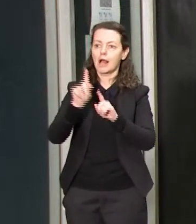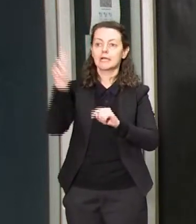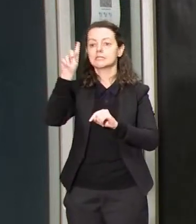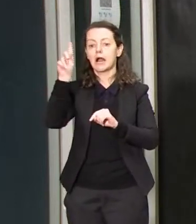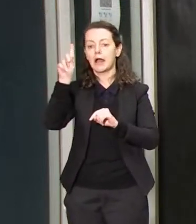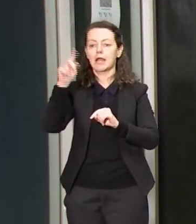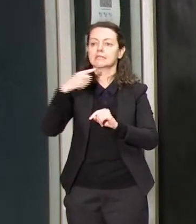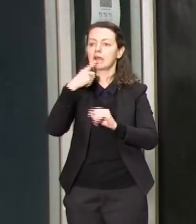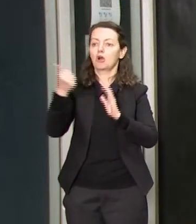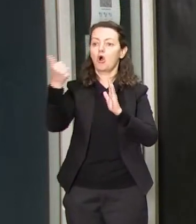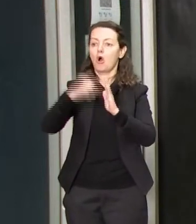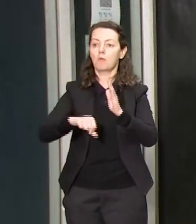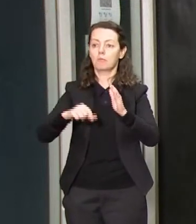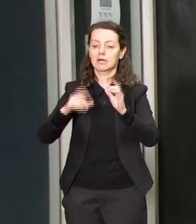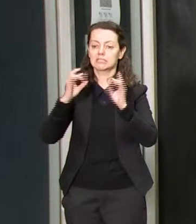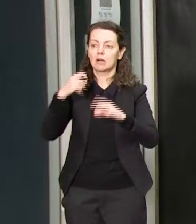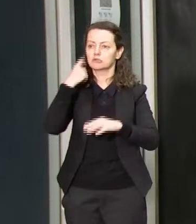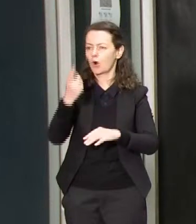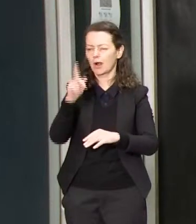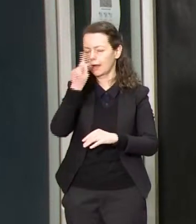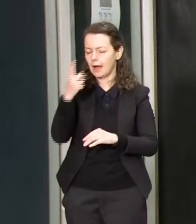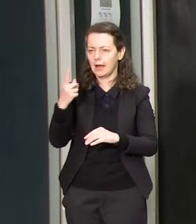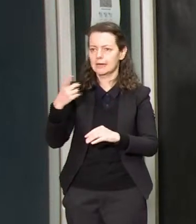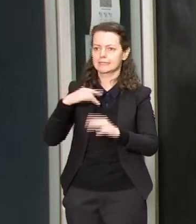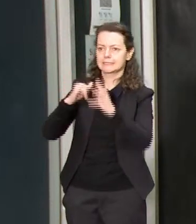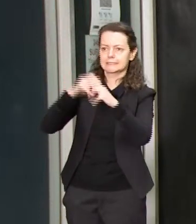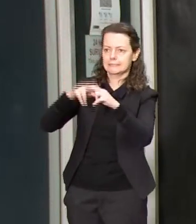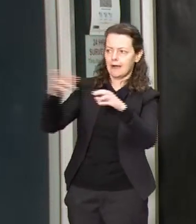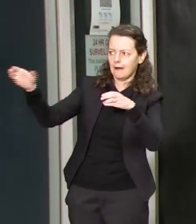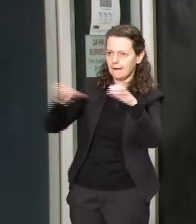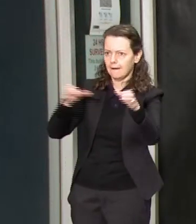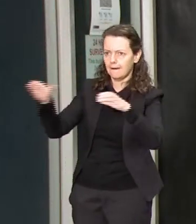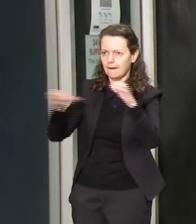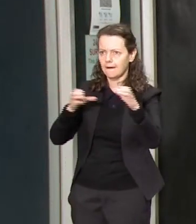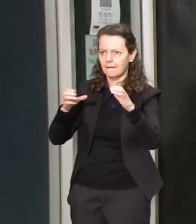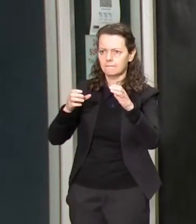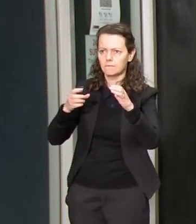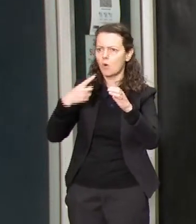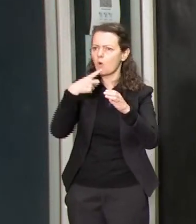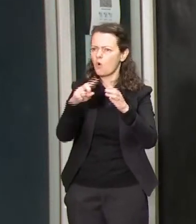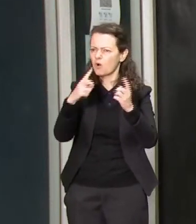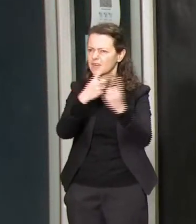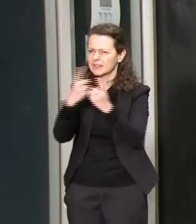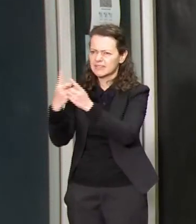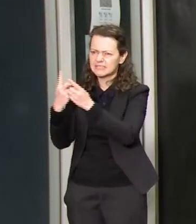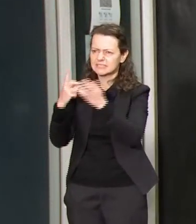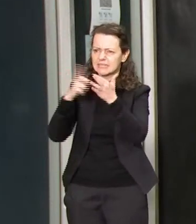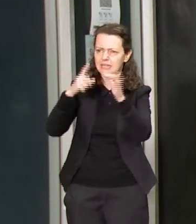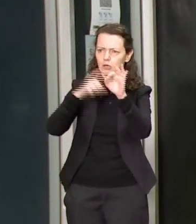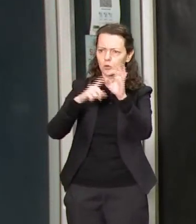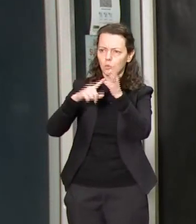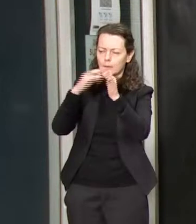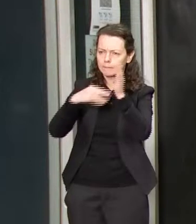Our hospitals need some time to scale up their staff and resources to ensure Victorians have elective